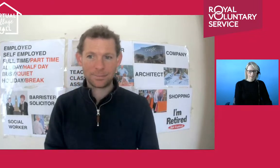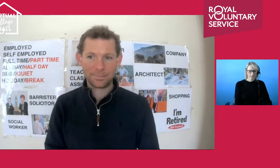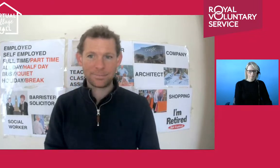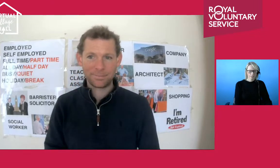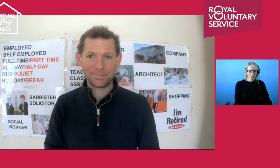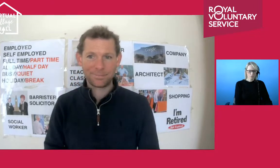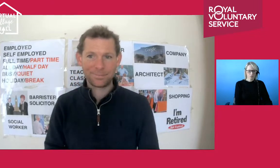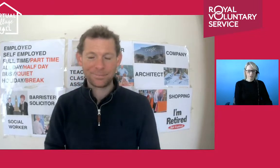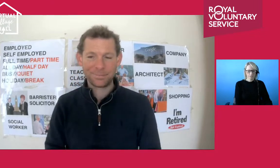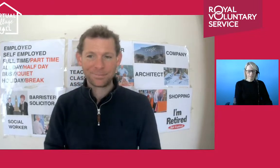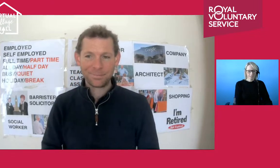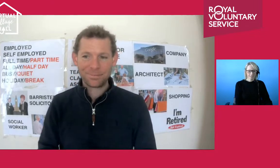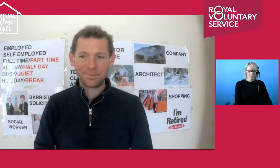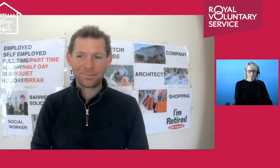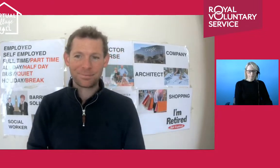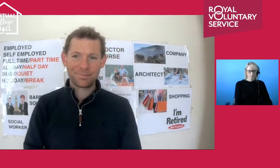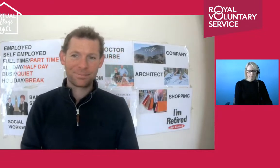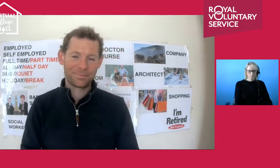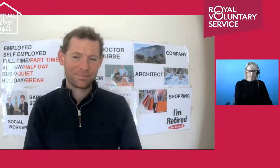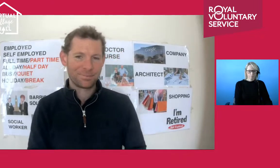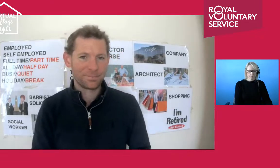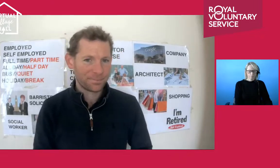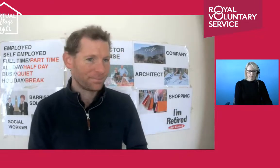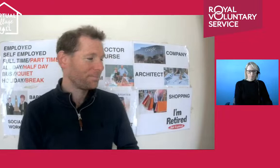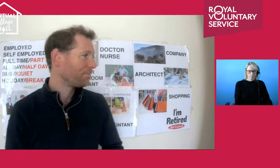Hopefully that helps answer your question.